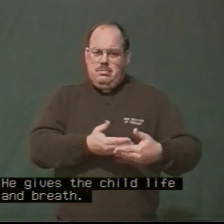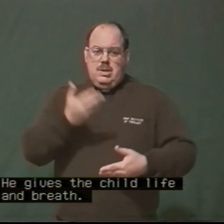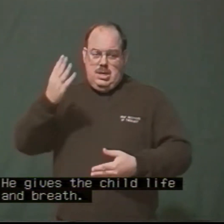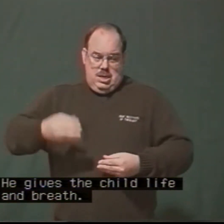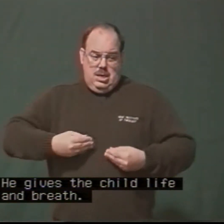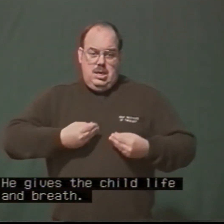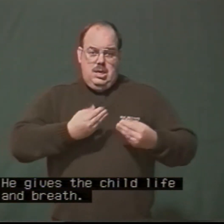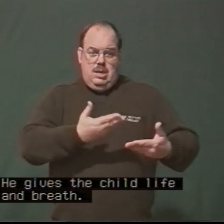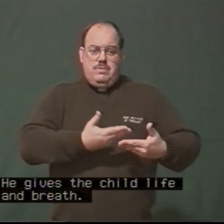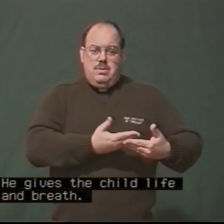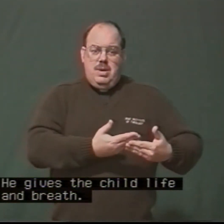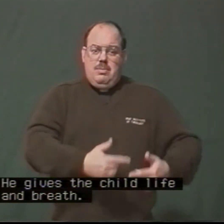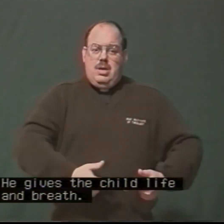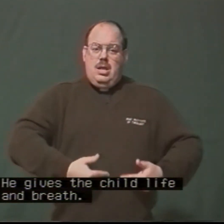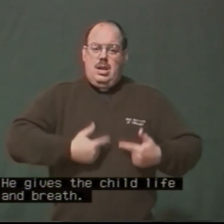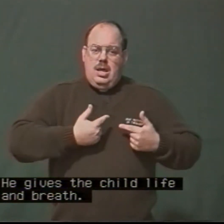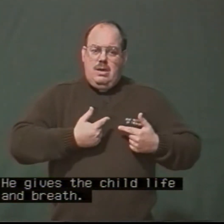He gives the child life and breath.